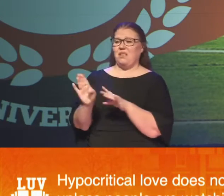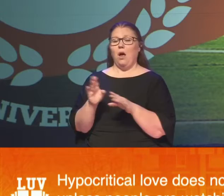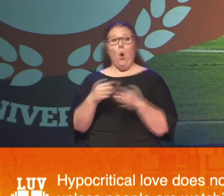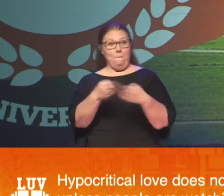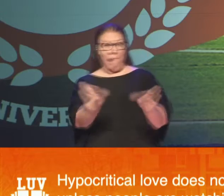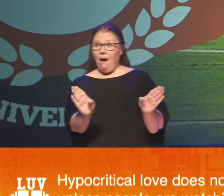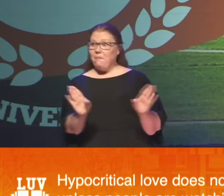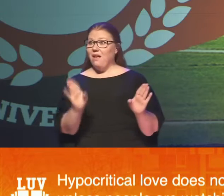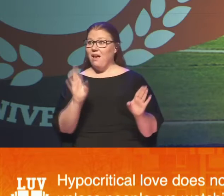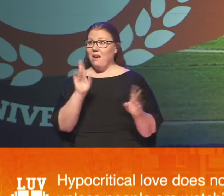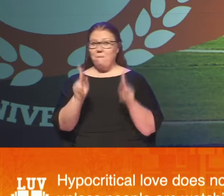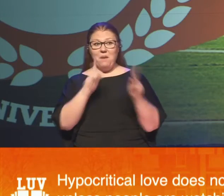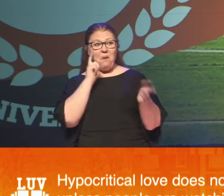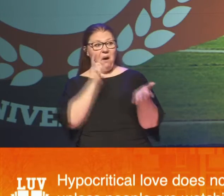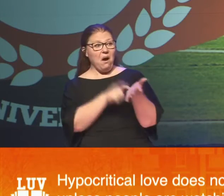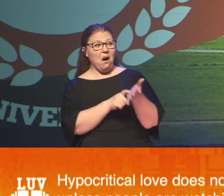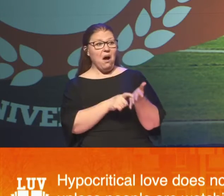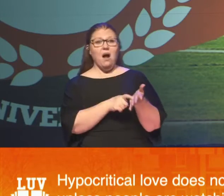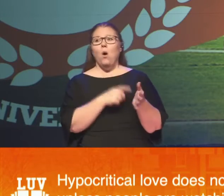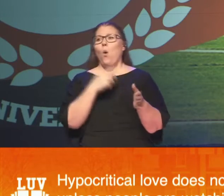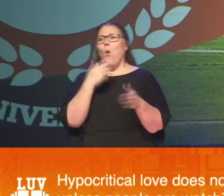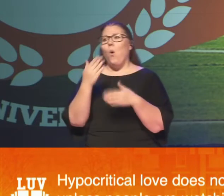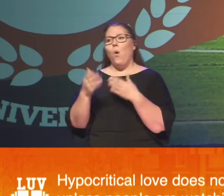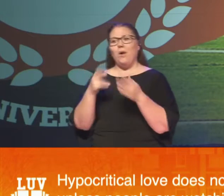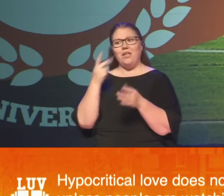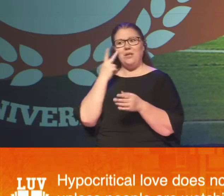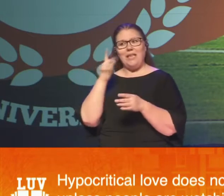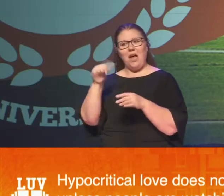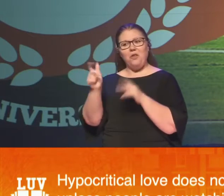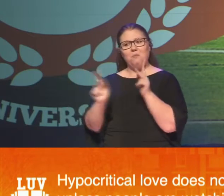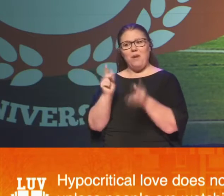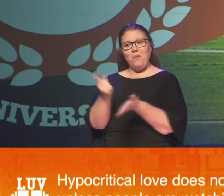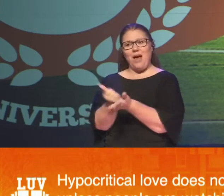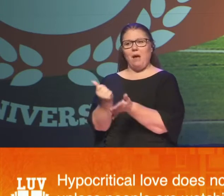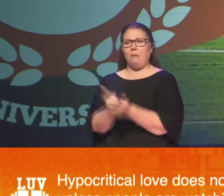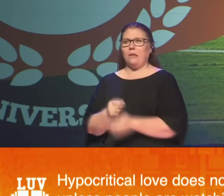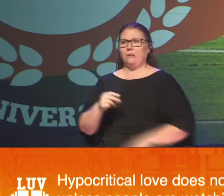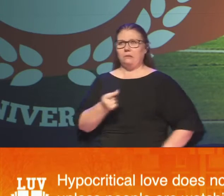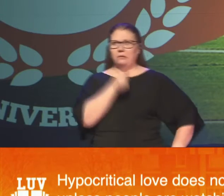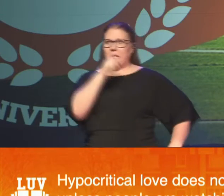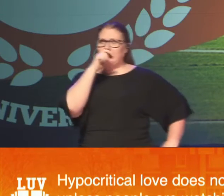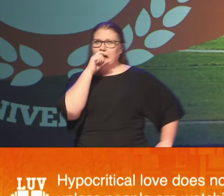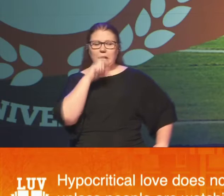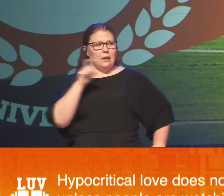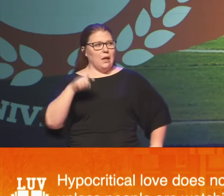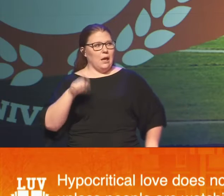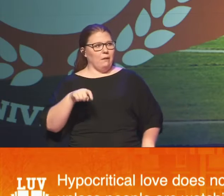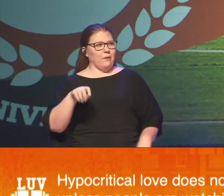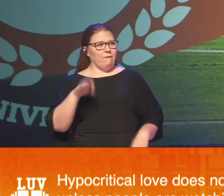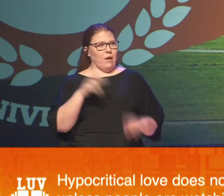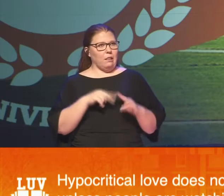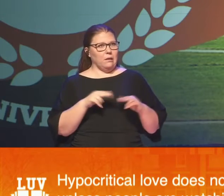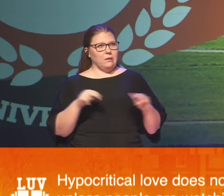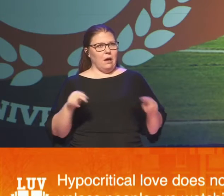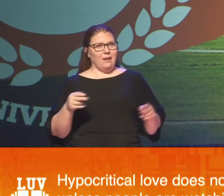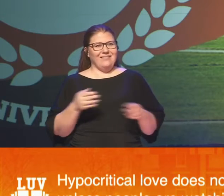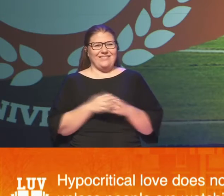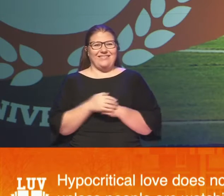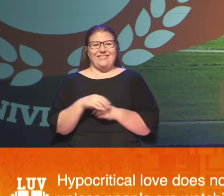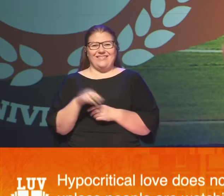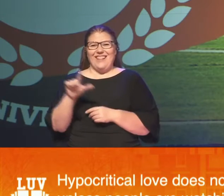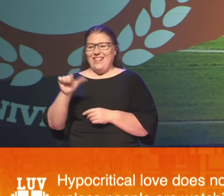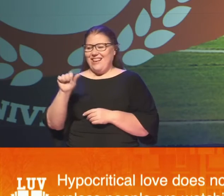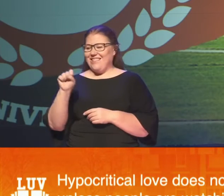this person needs help, and then you start to see other people maybe helping, then you're like, crud, I got to find a lasagna. Got